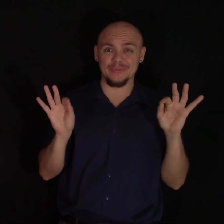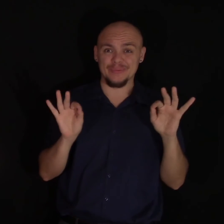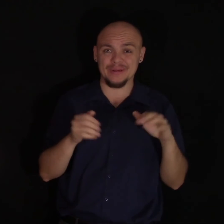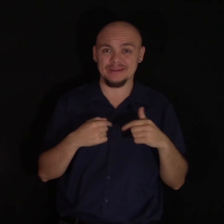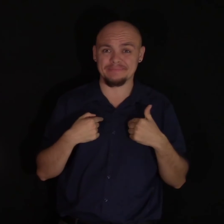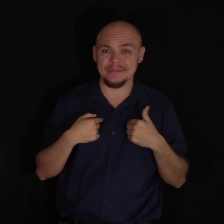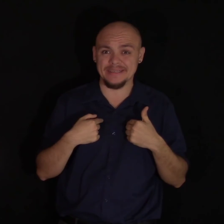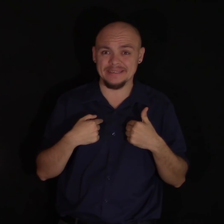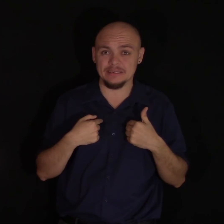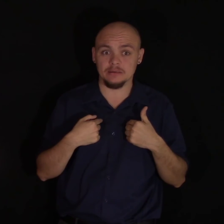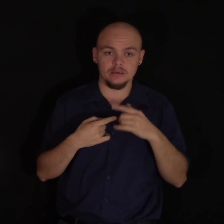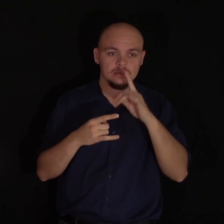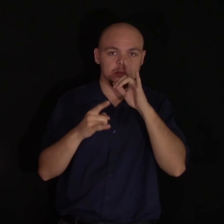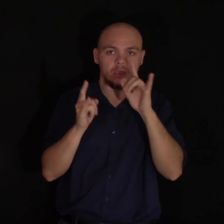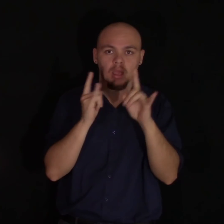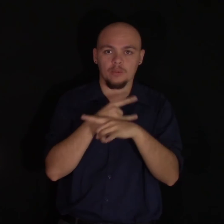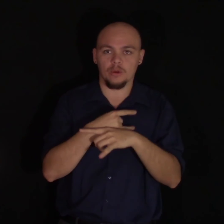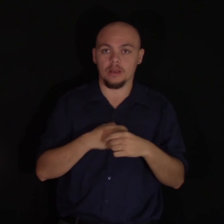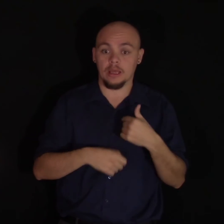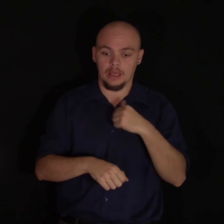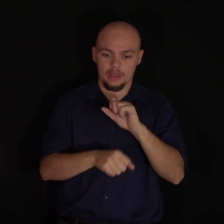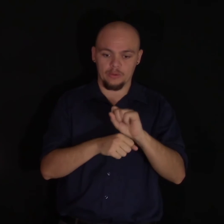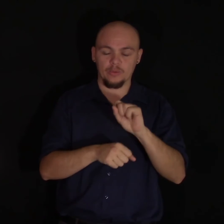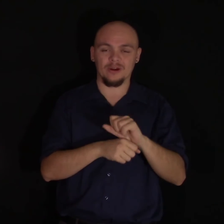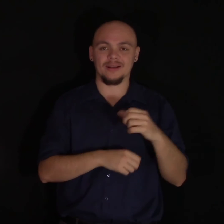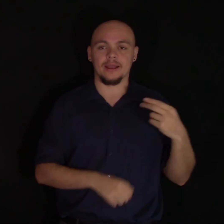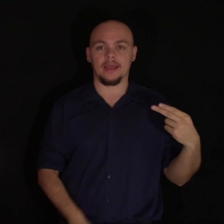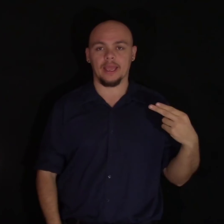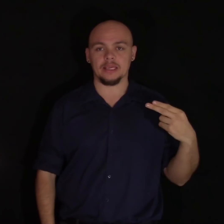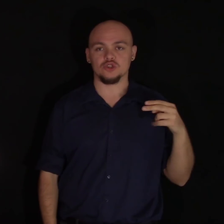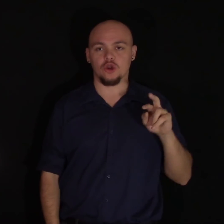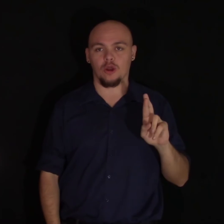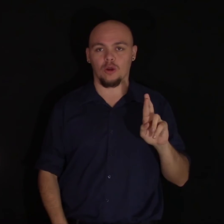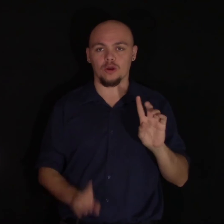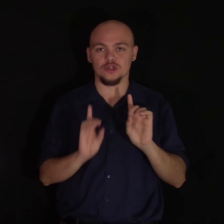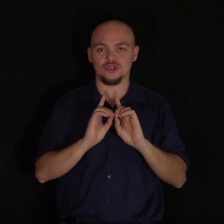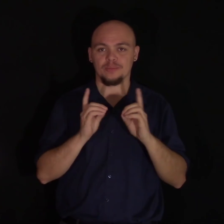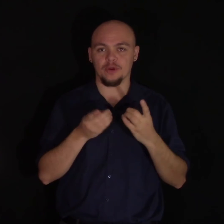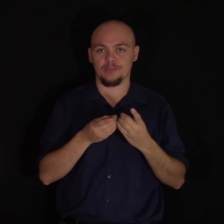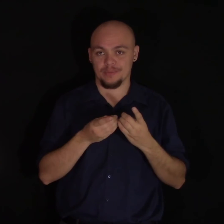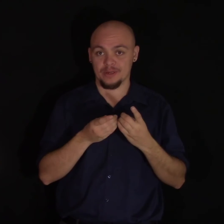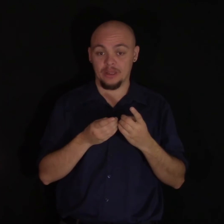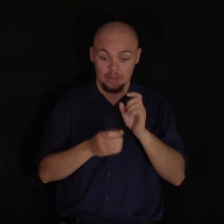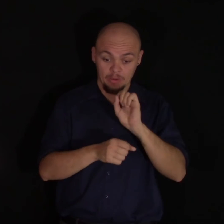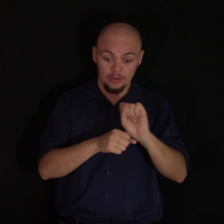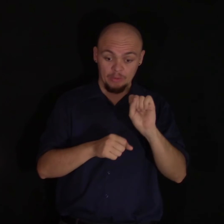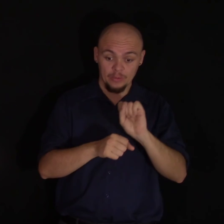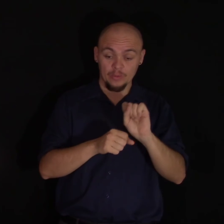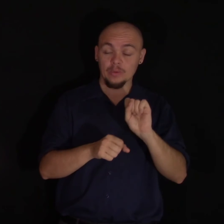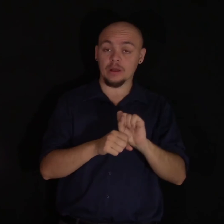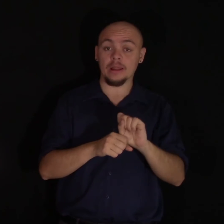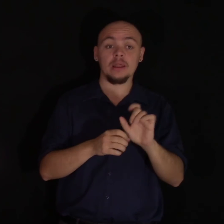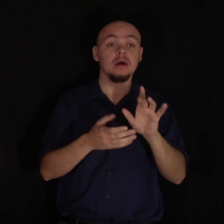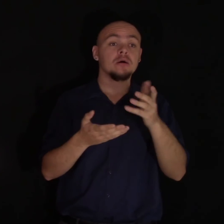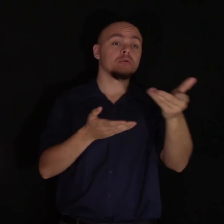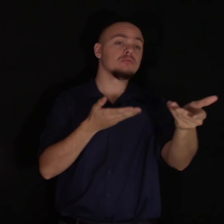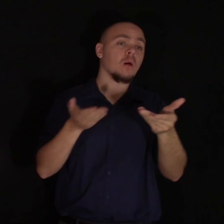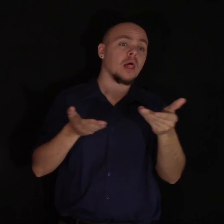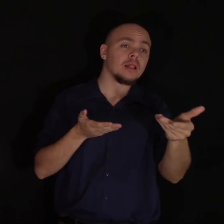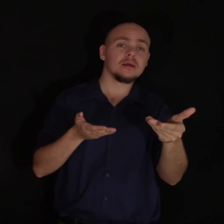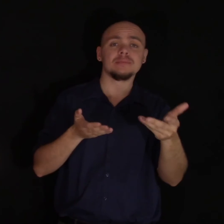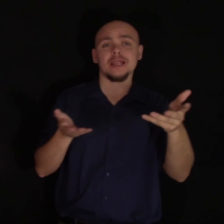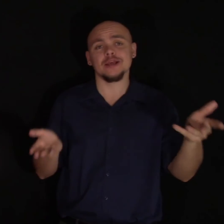How ironic that I work in human resources, a profession that works to welcome, connect, and